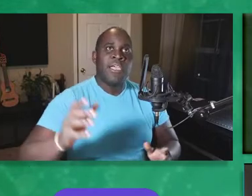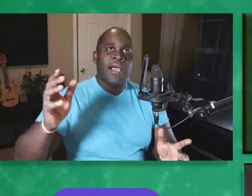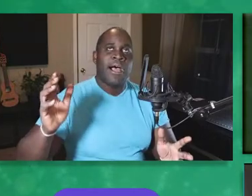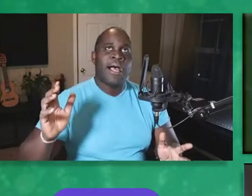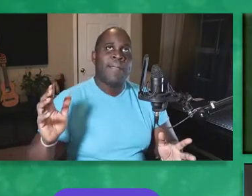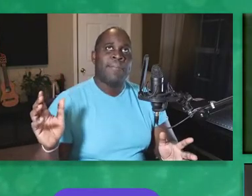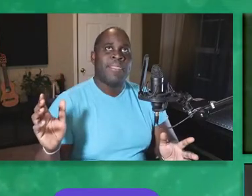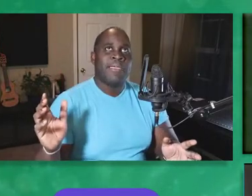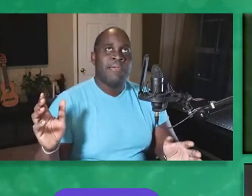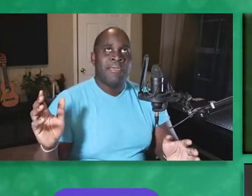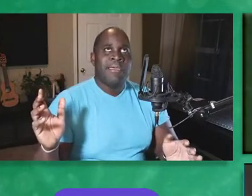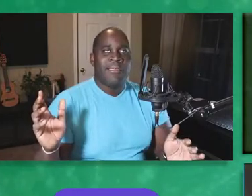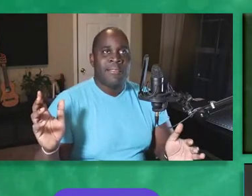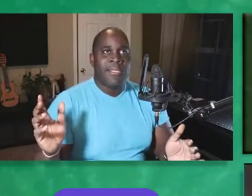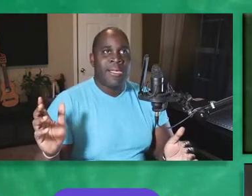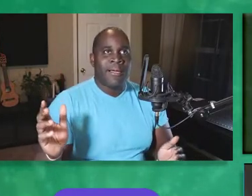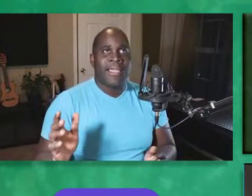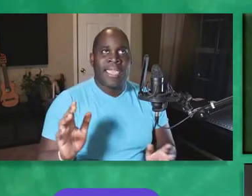here.